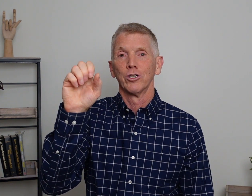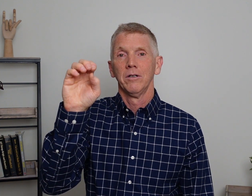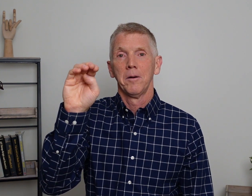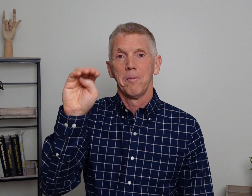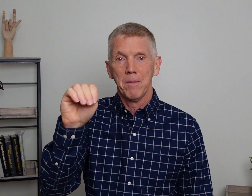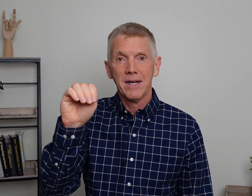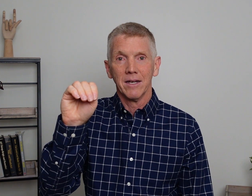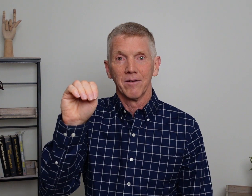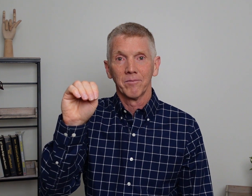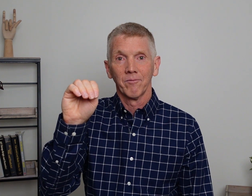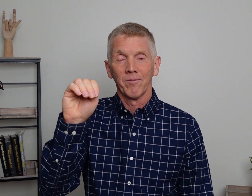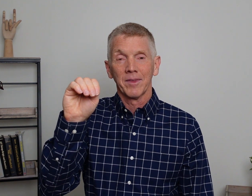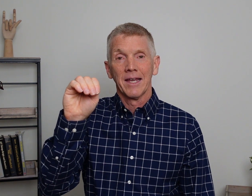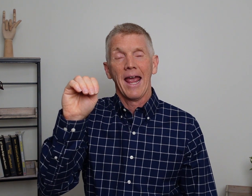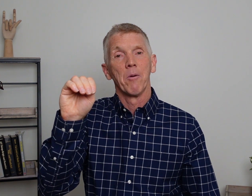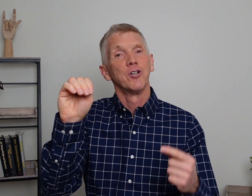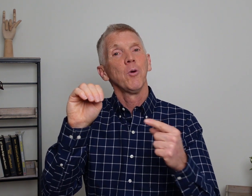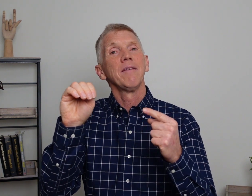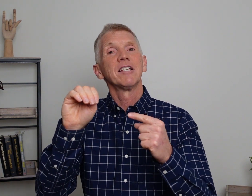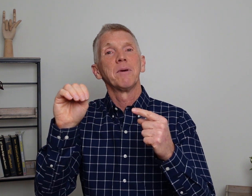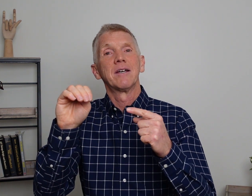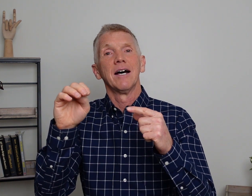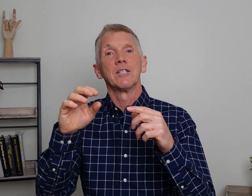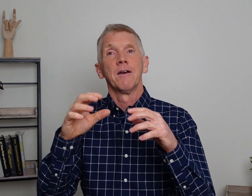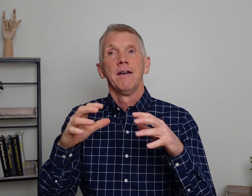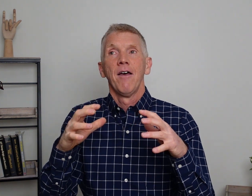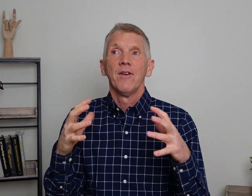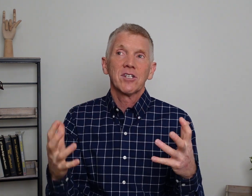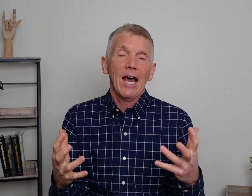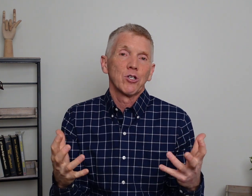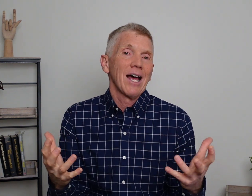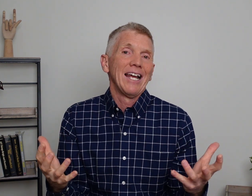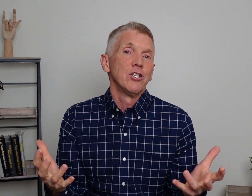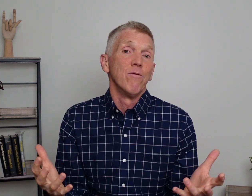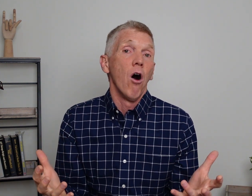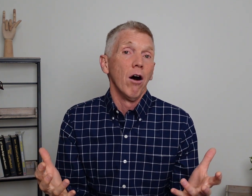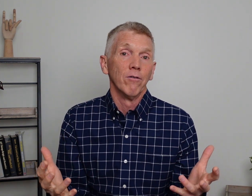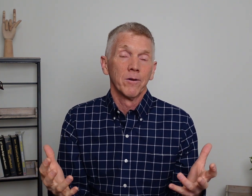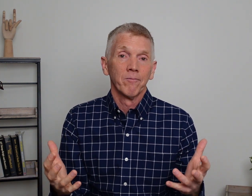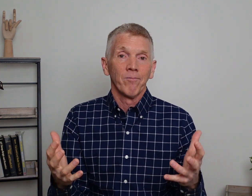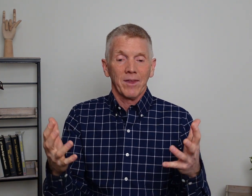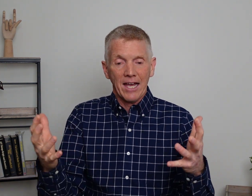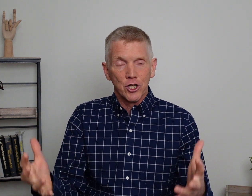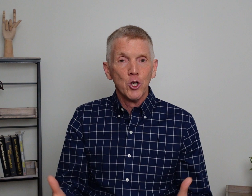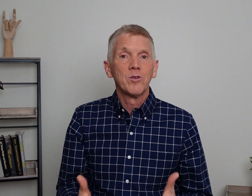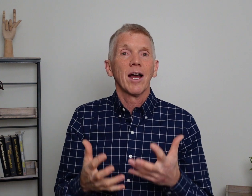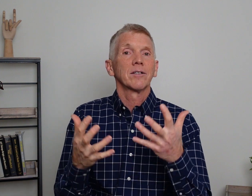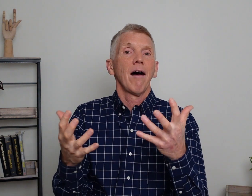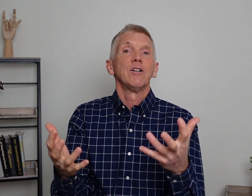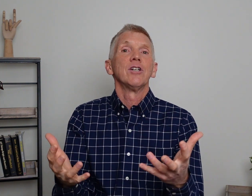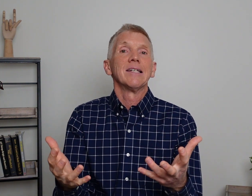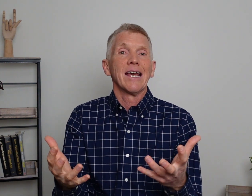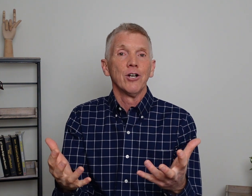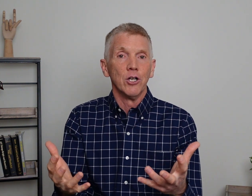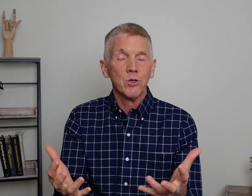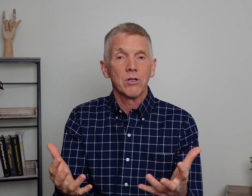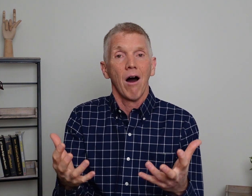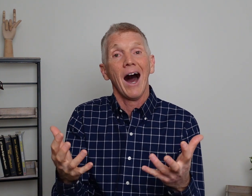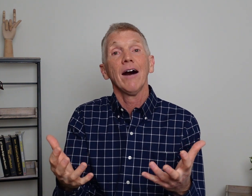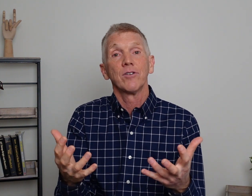social media. And we're doing this because this is how science evolves. As new technology is introduced,